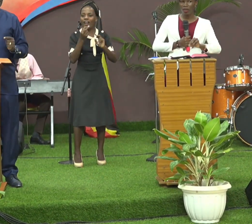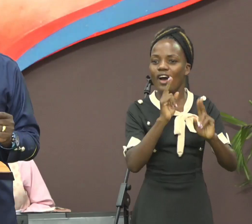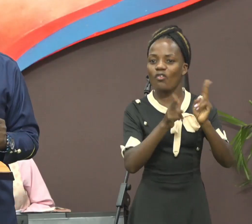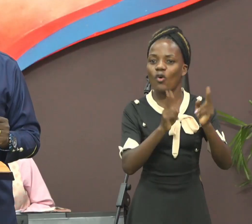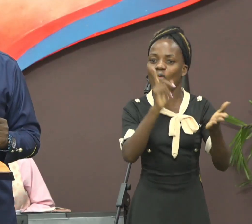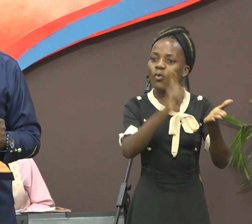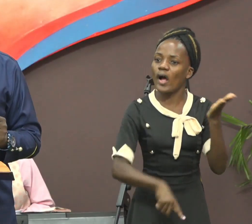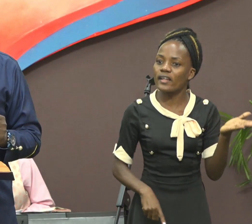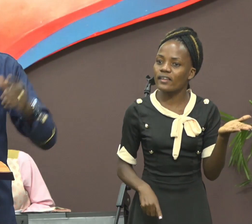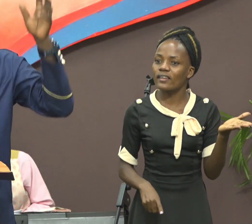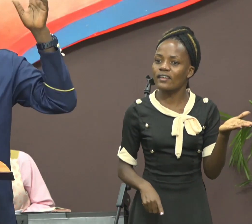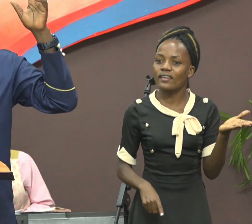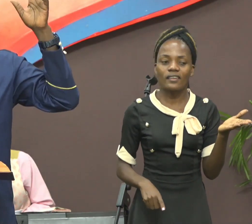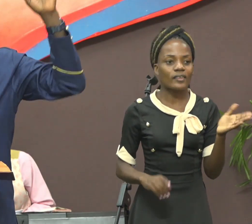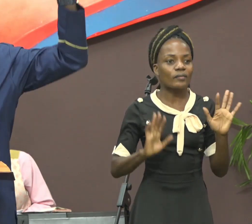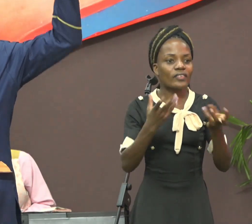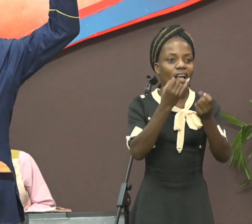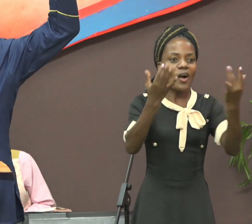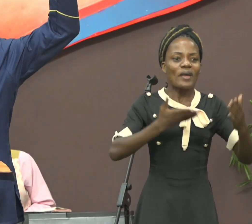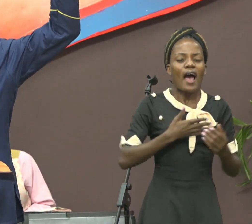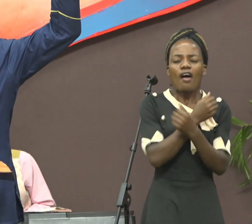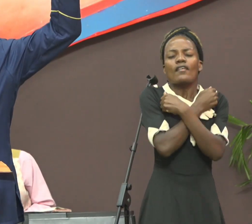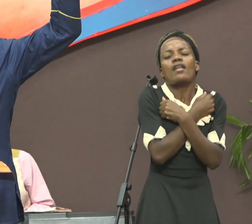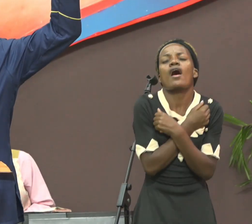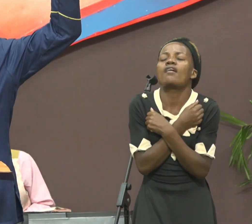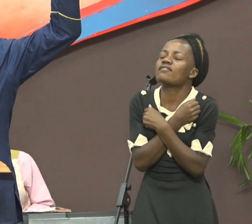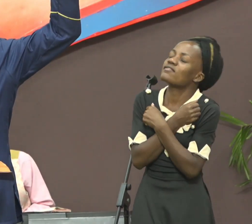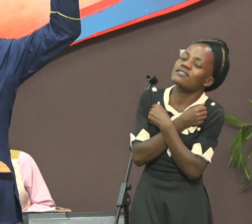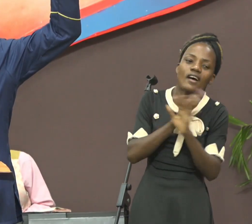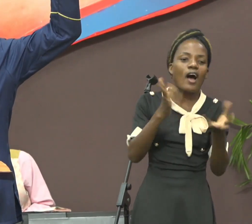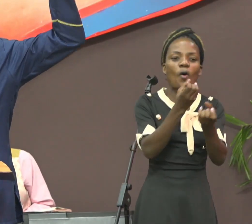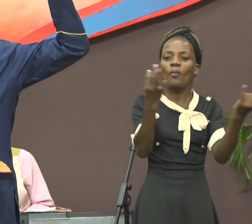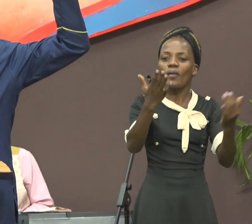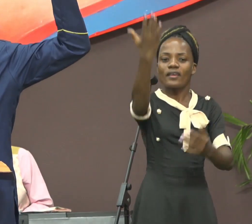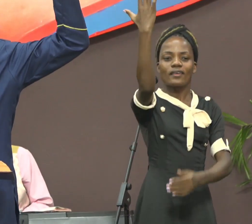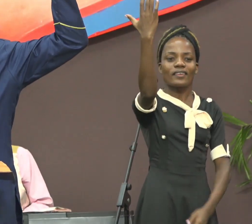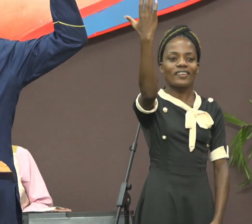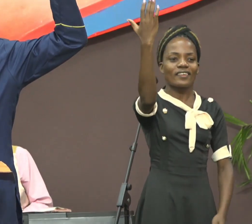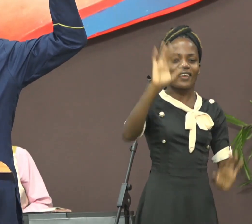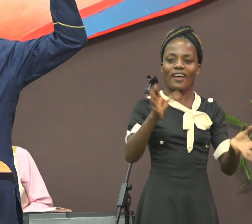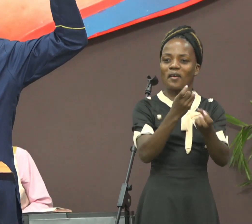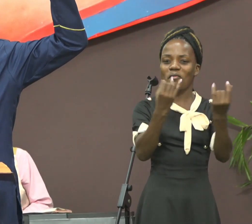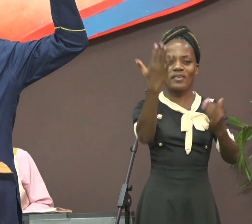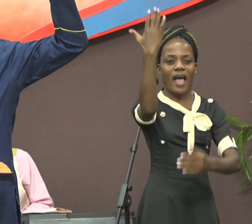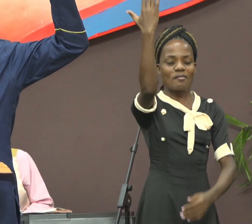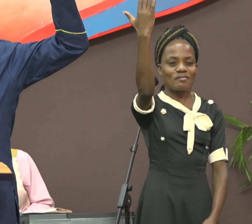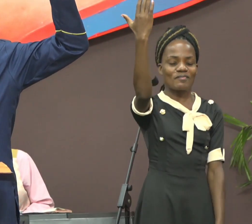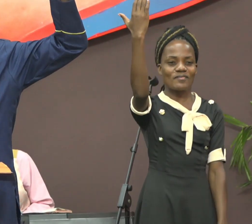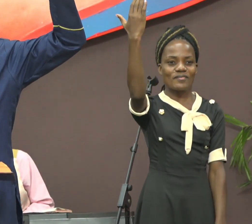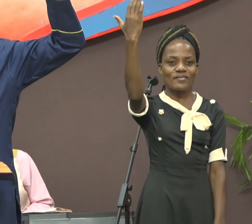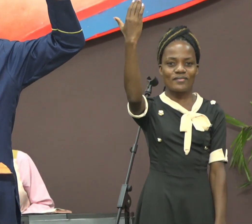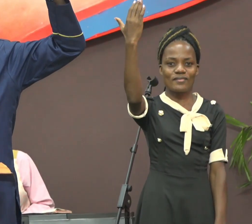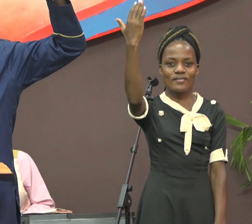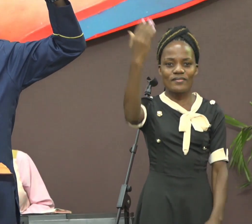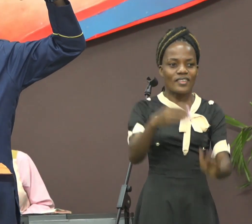the color of hope? Bameka baine okwagala. How many have love? Waniko mkono nga mulambo badoke. Raise up your hand and